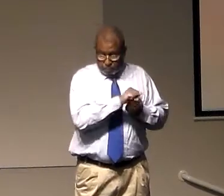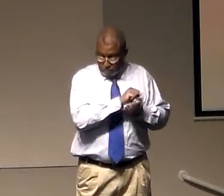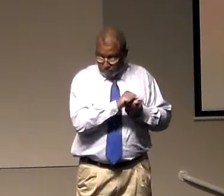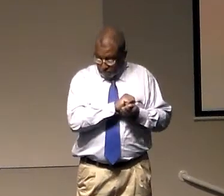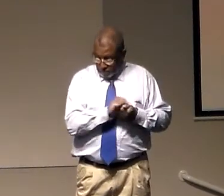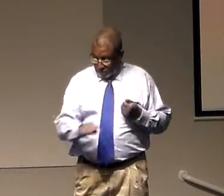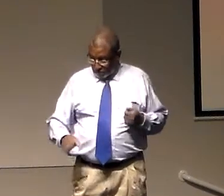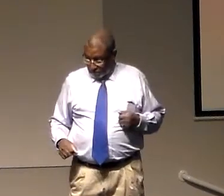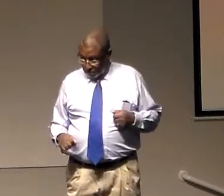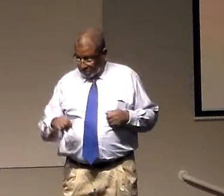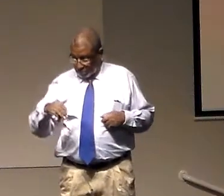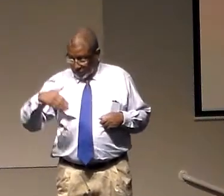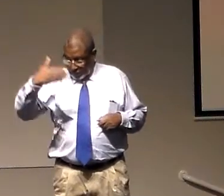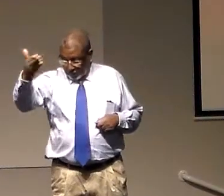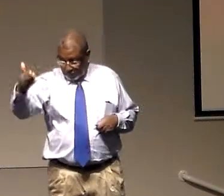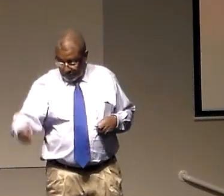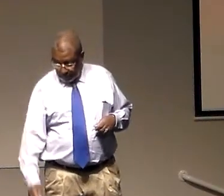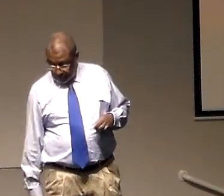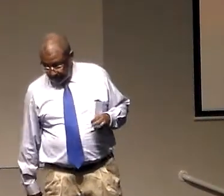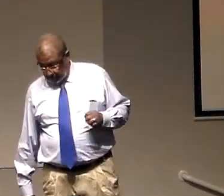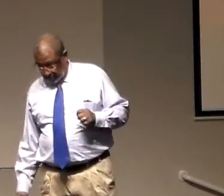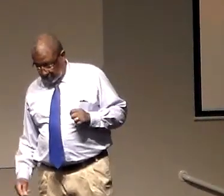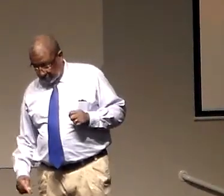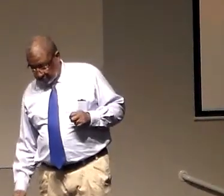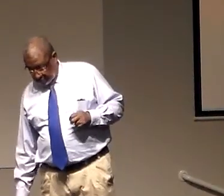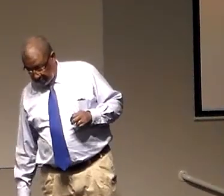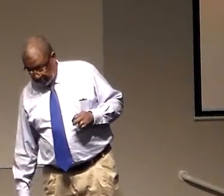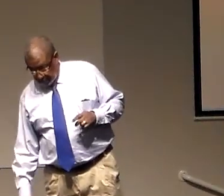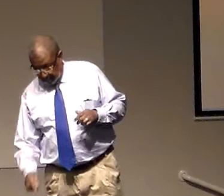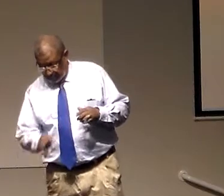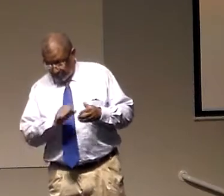Then you will not be destroyed with the city.